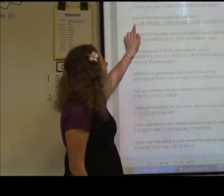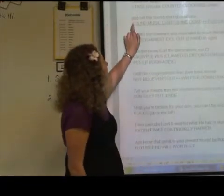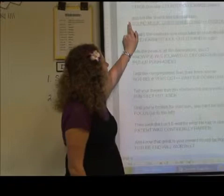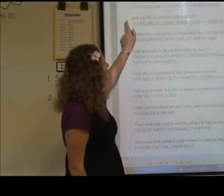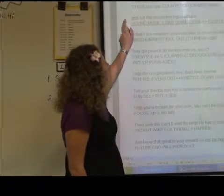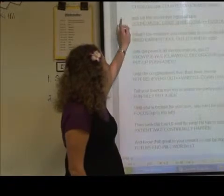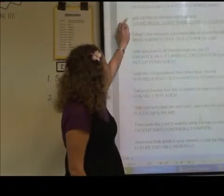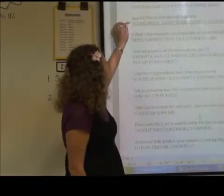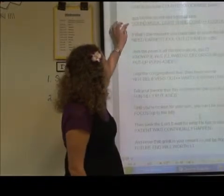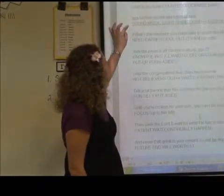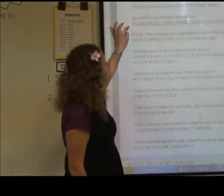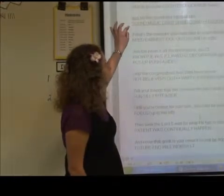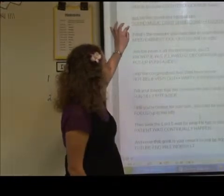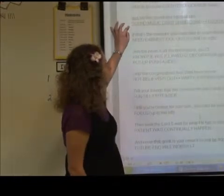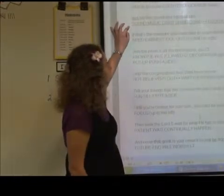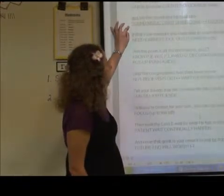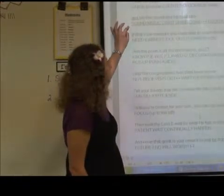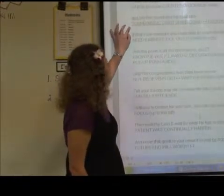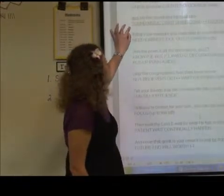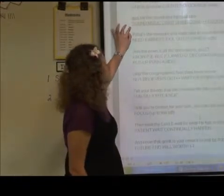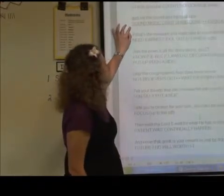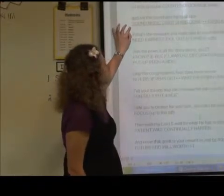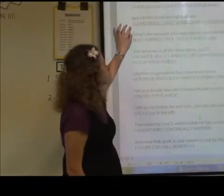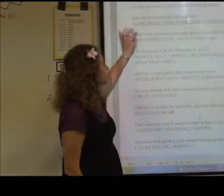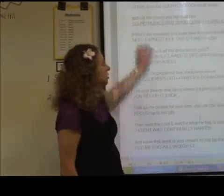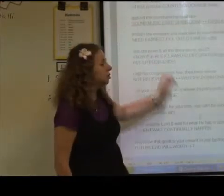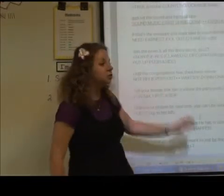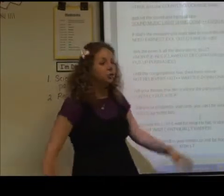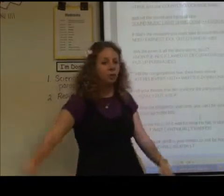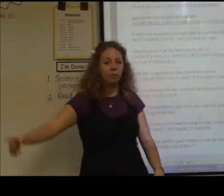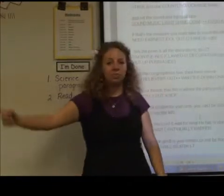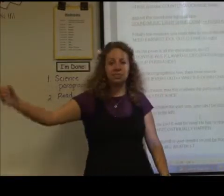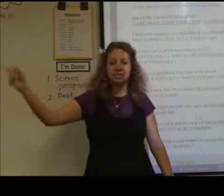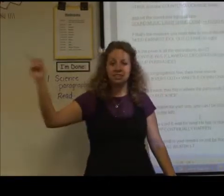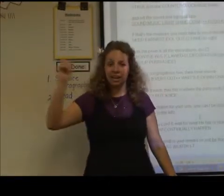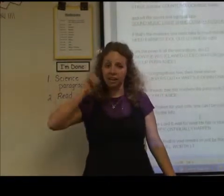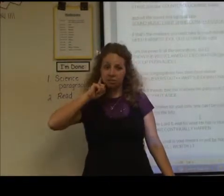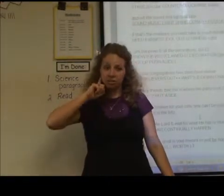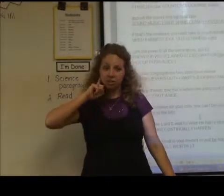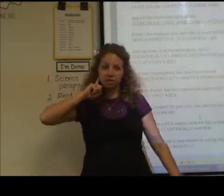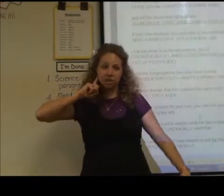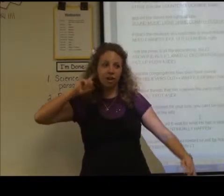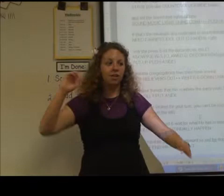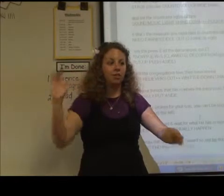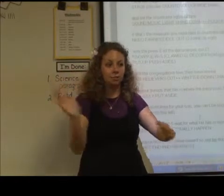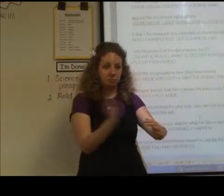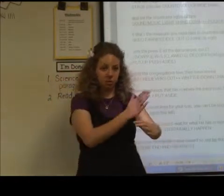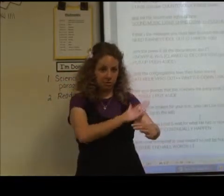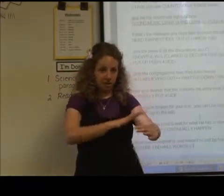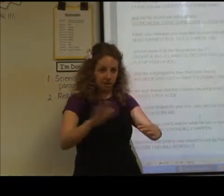So clear the stage and set the sounds and lights ablaze. So the sound, the music,